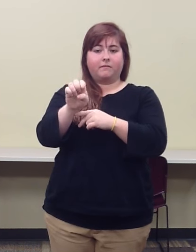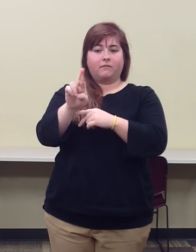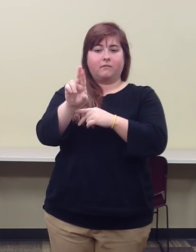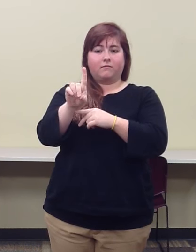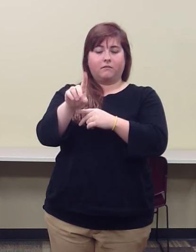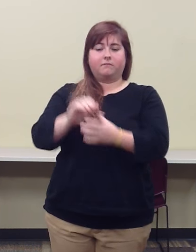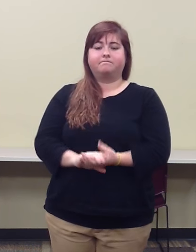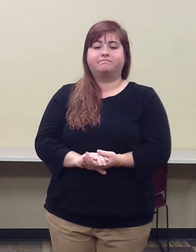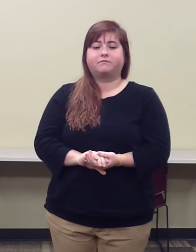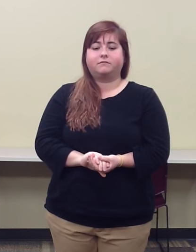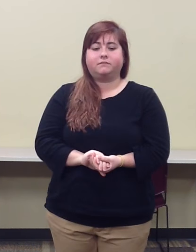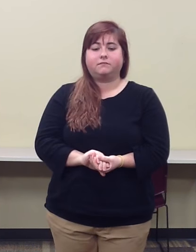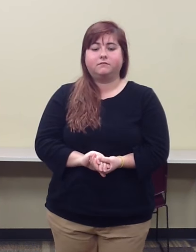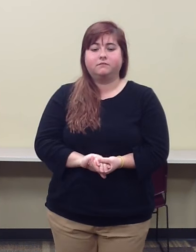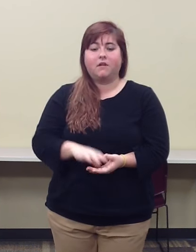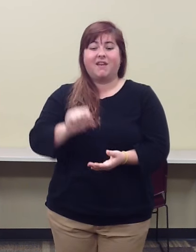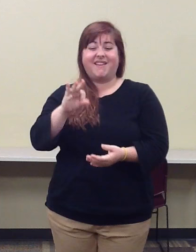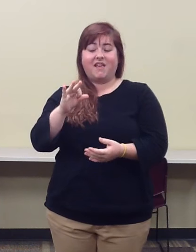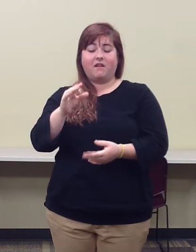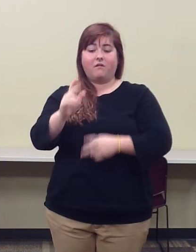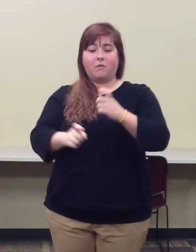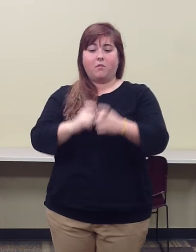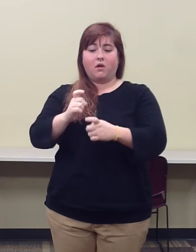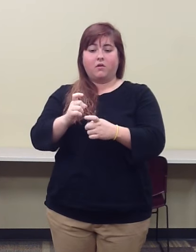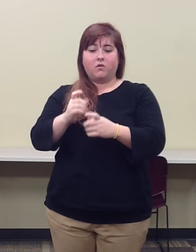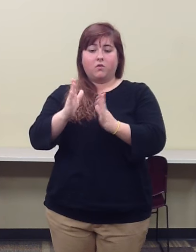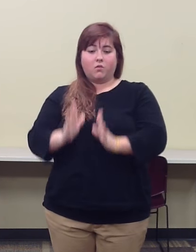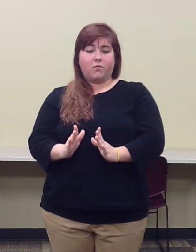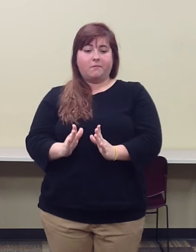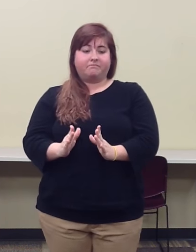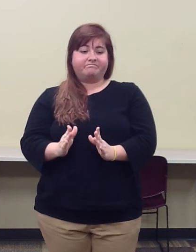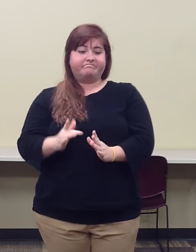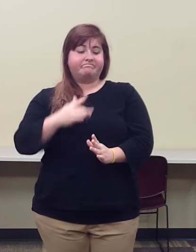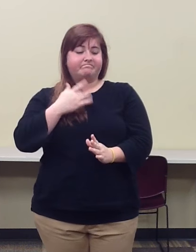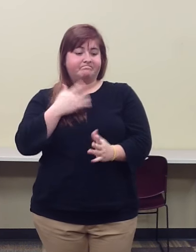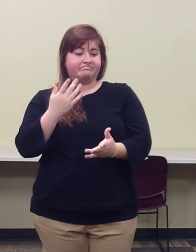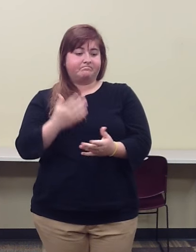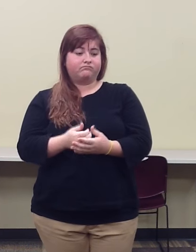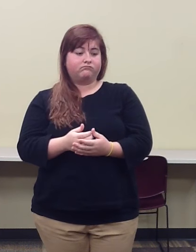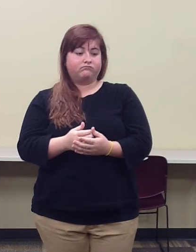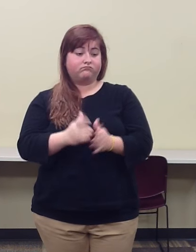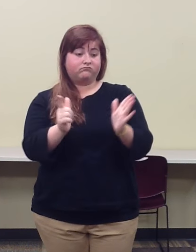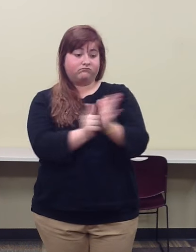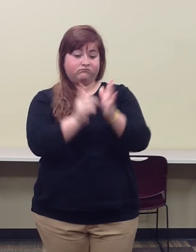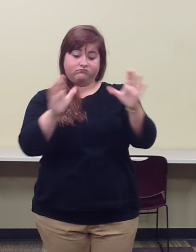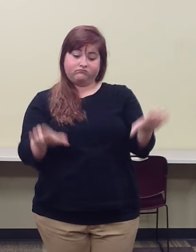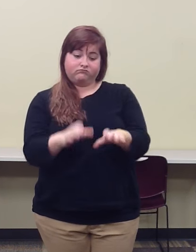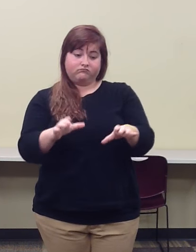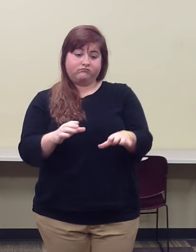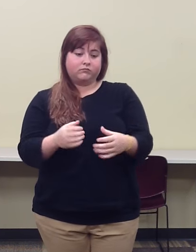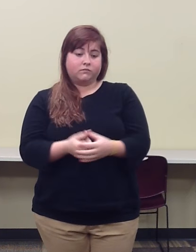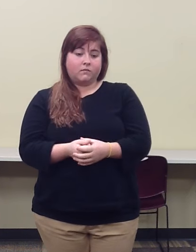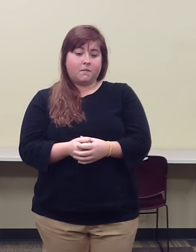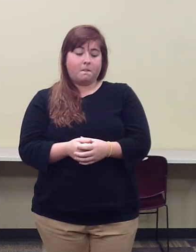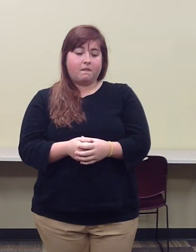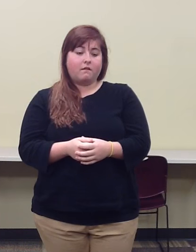the prosecutor feels that the individual has committed offense, he will hold the case for what